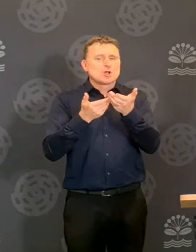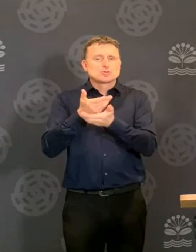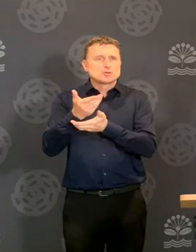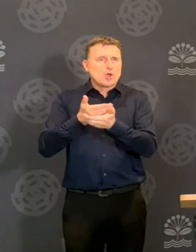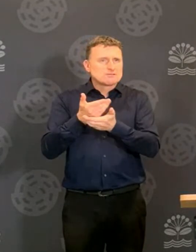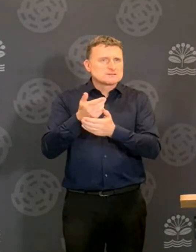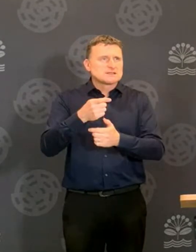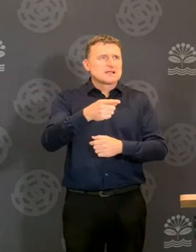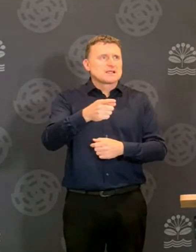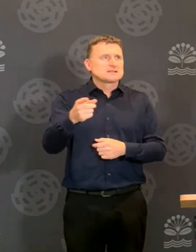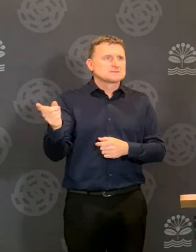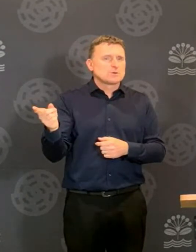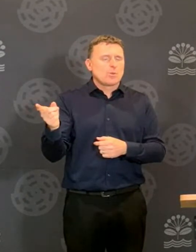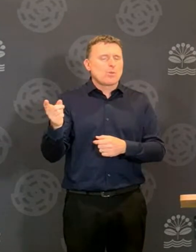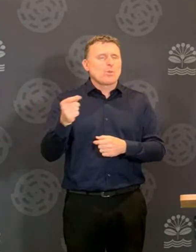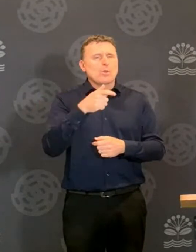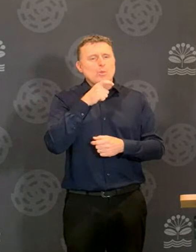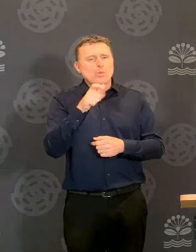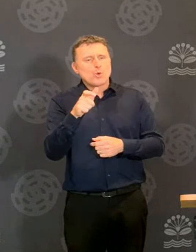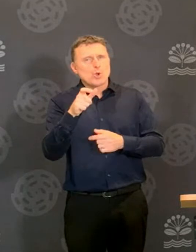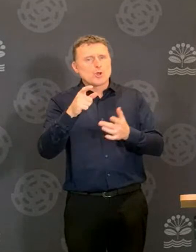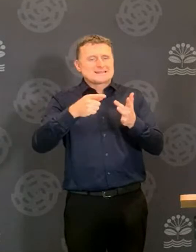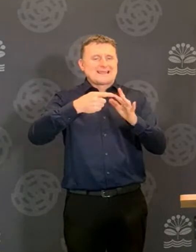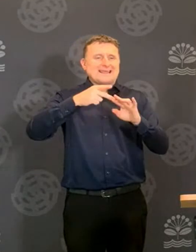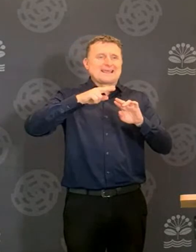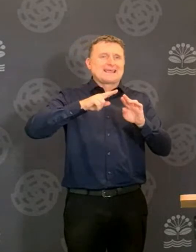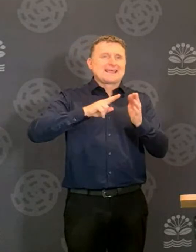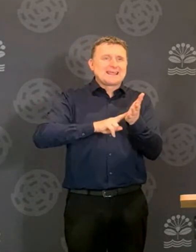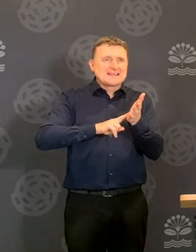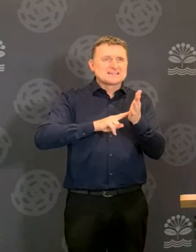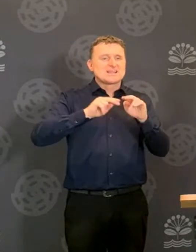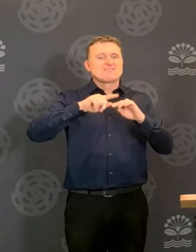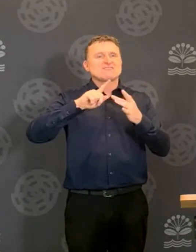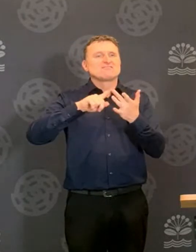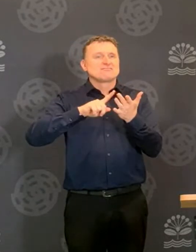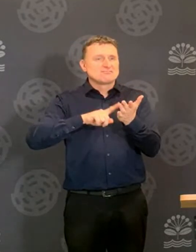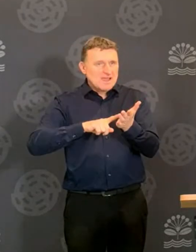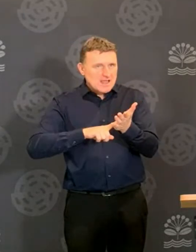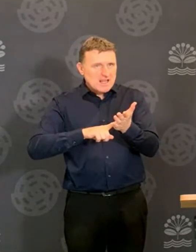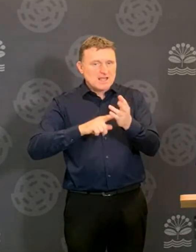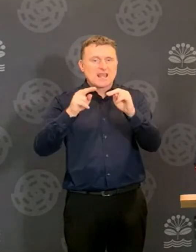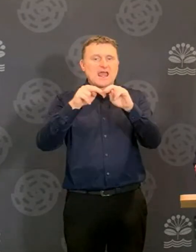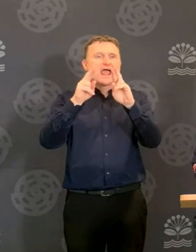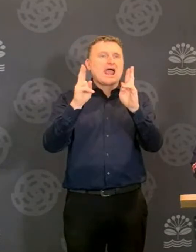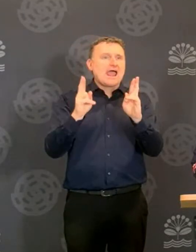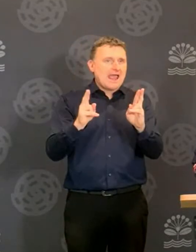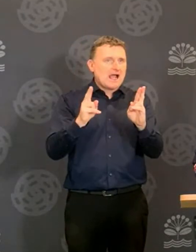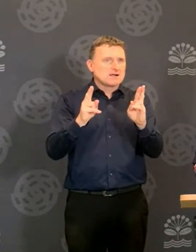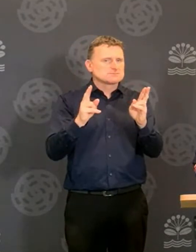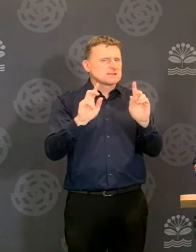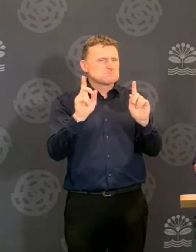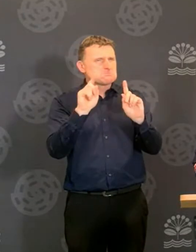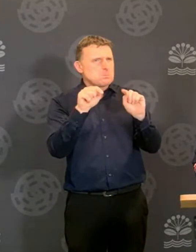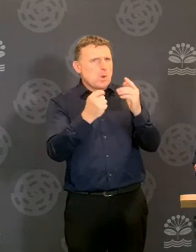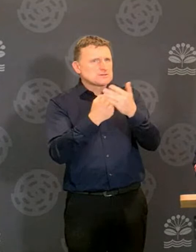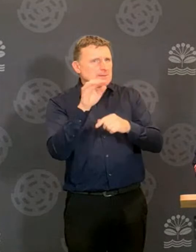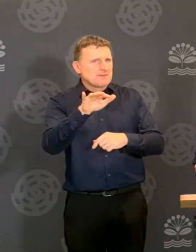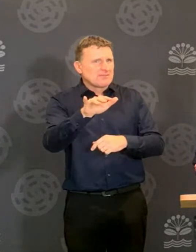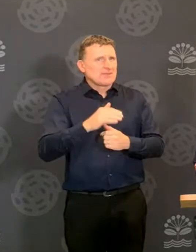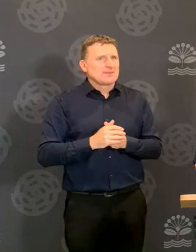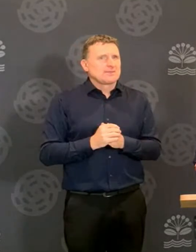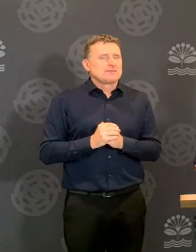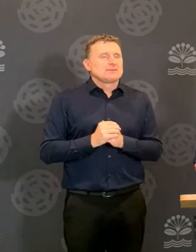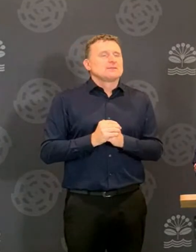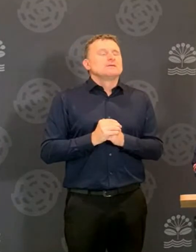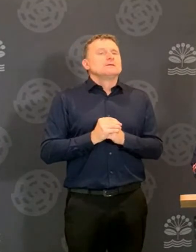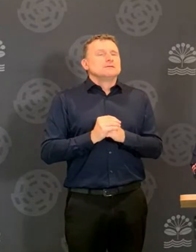and infill is a word that comes up a lot. Are these sorts of issues on the radar? Are you having? These are the types of things in